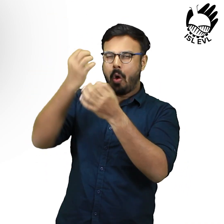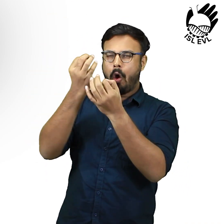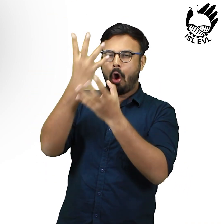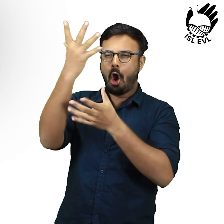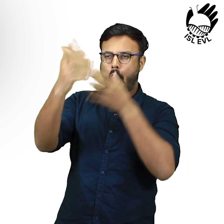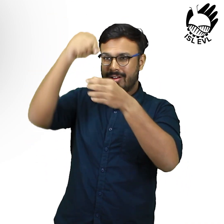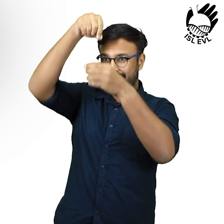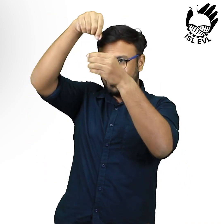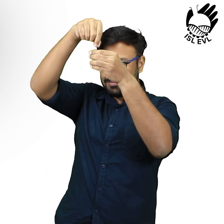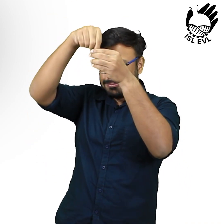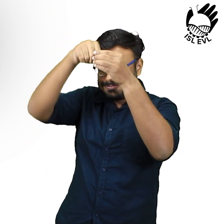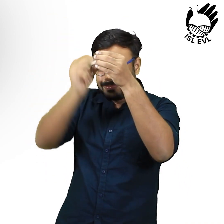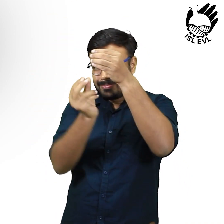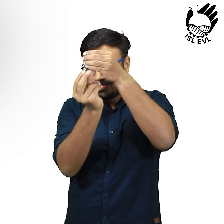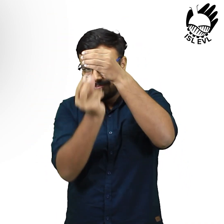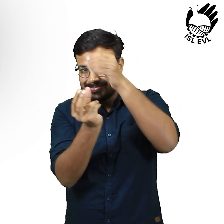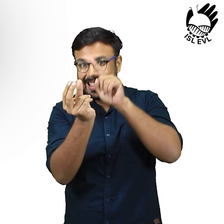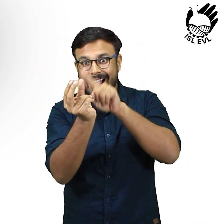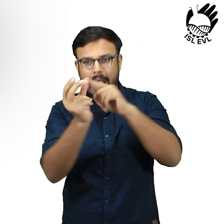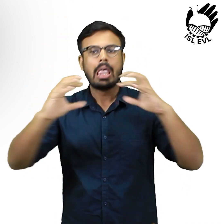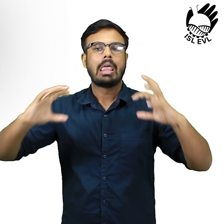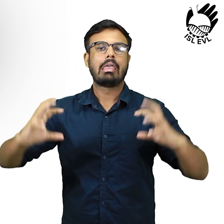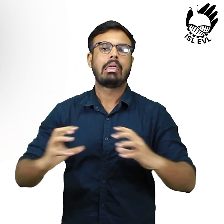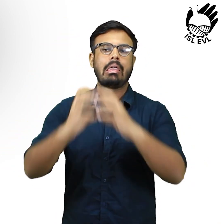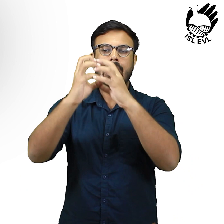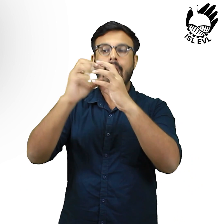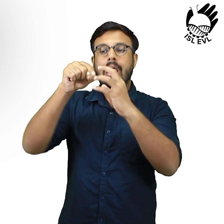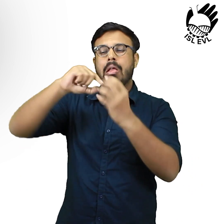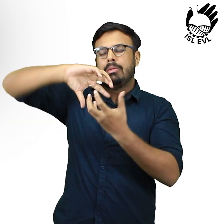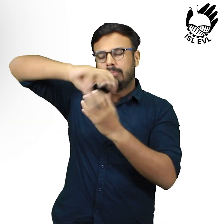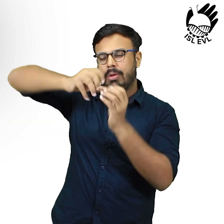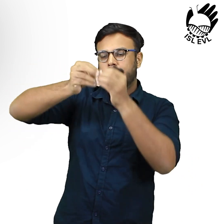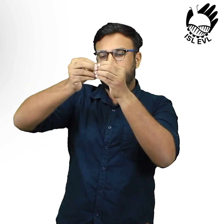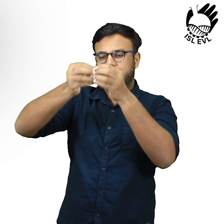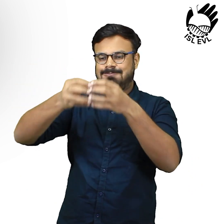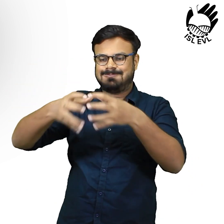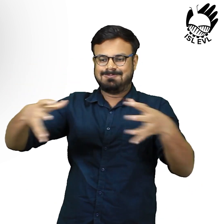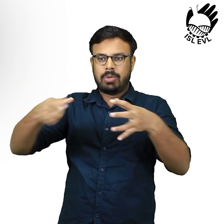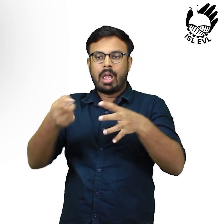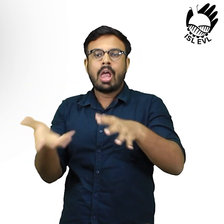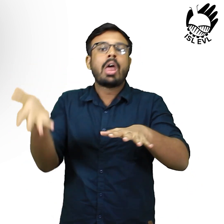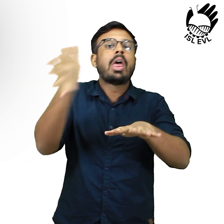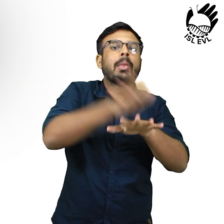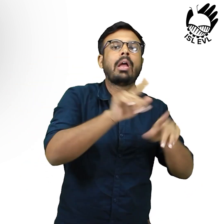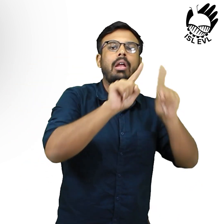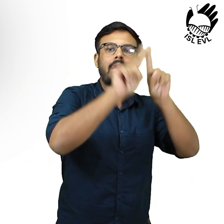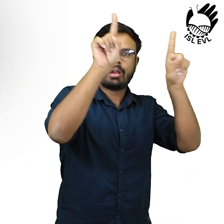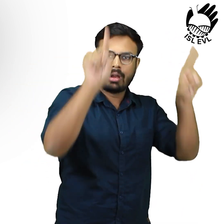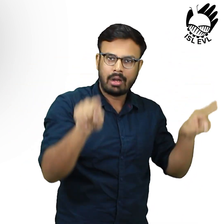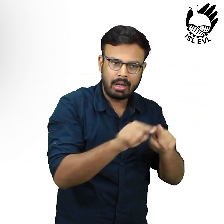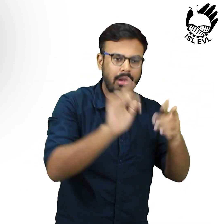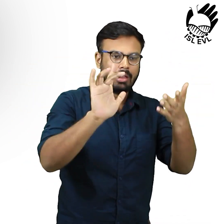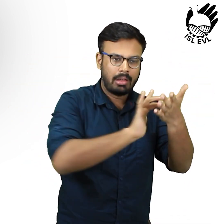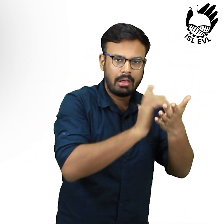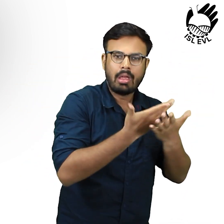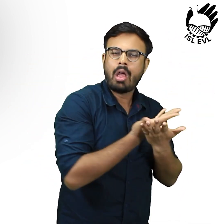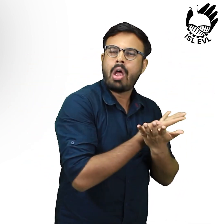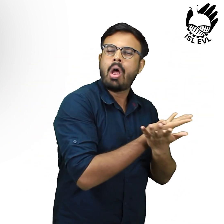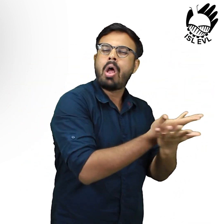If a saturated hot solution is allowed to cool, the portion of the solute that is no longer soluble in the solvent tends to be released